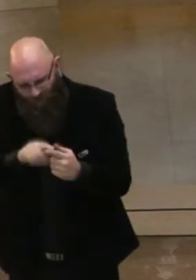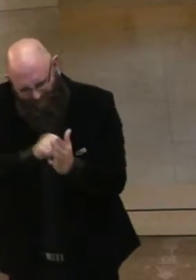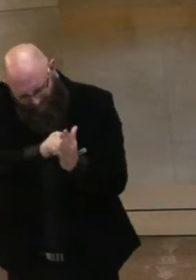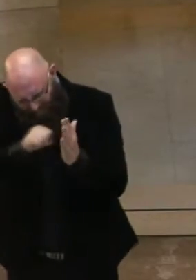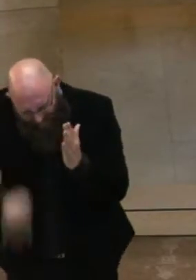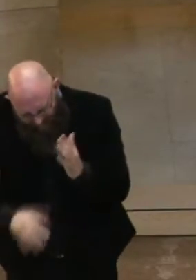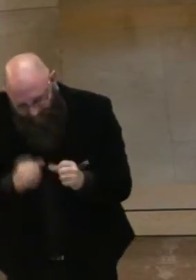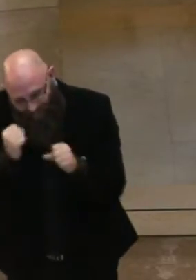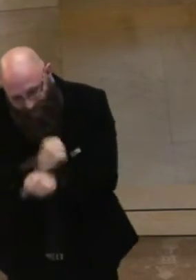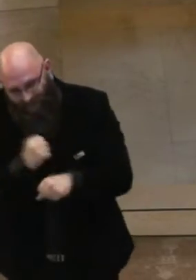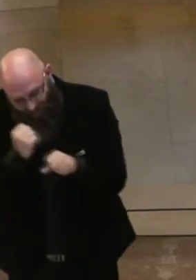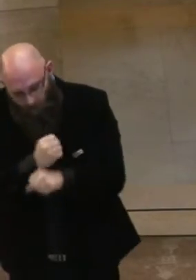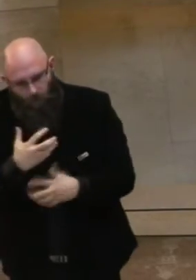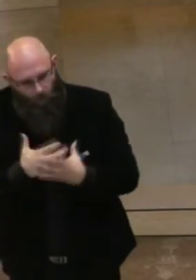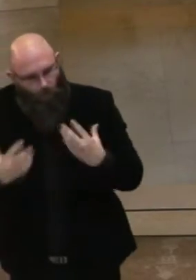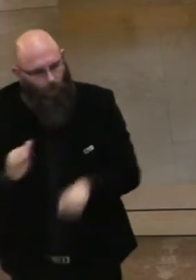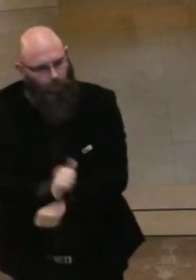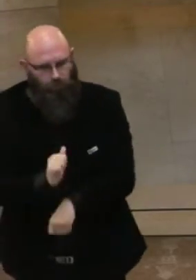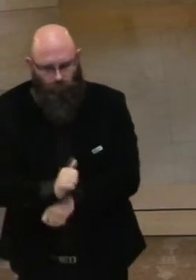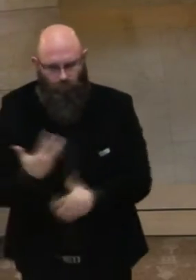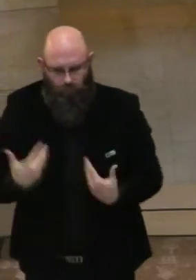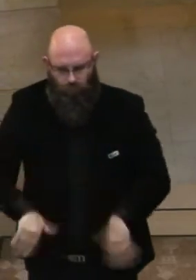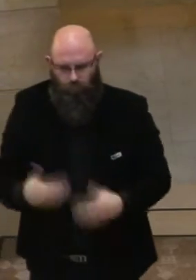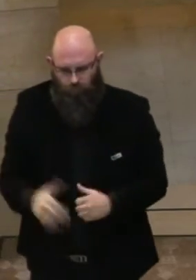declare unconstitutional in the courts.